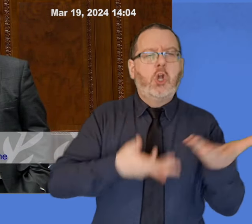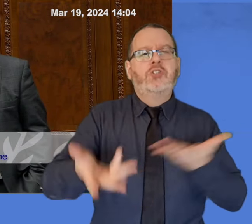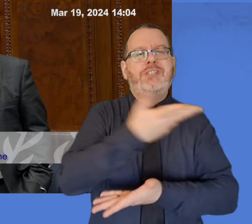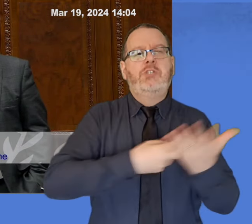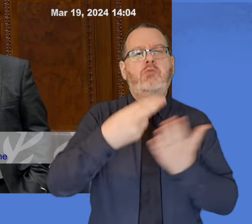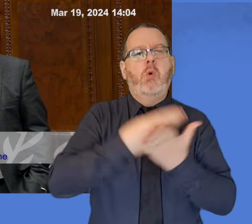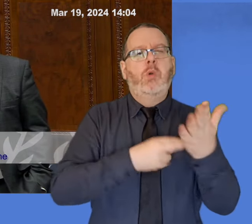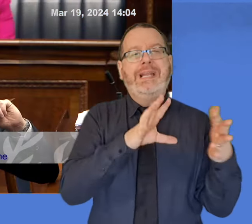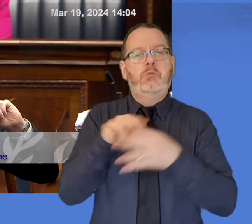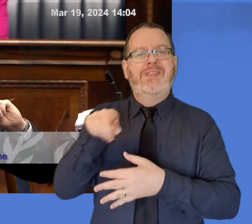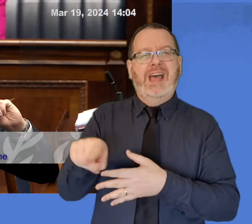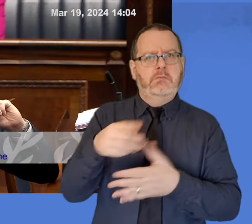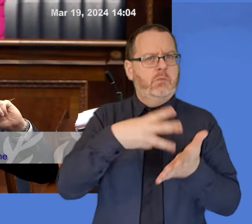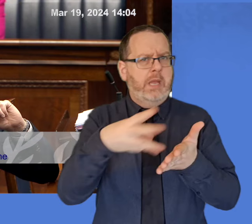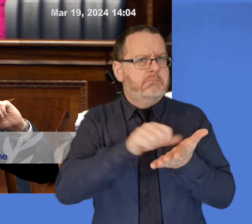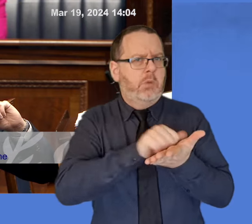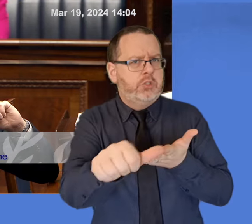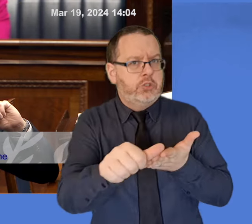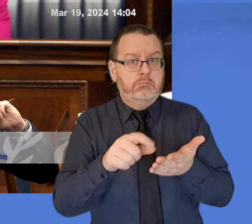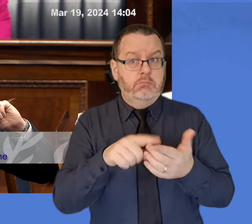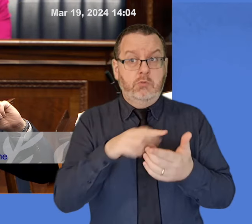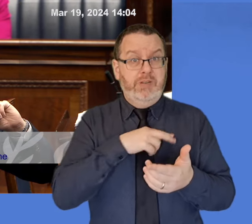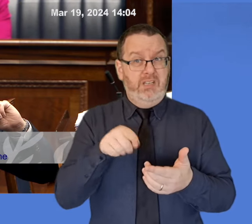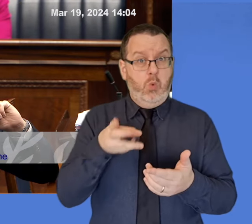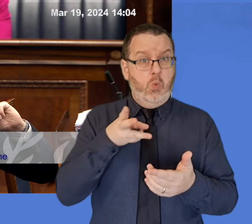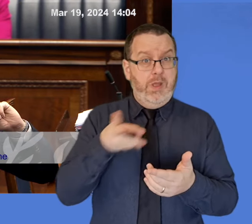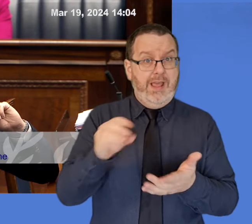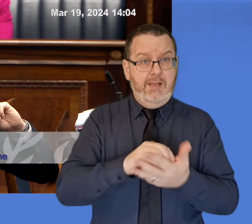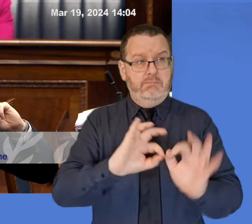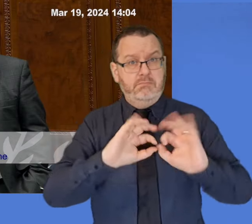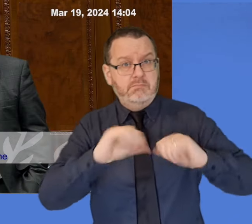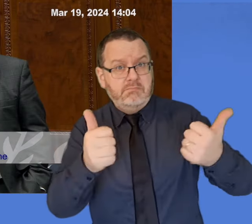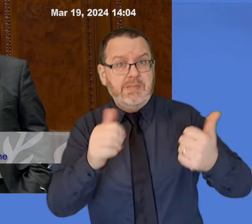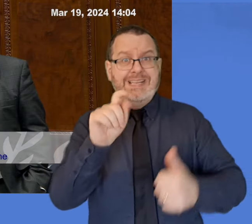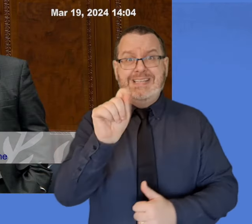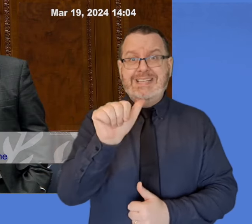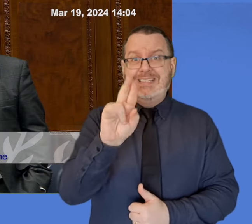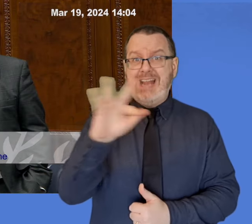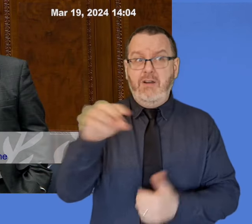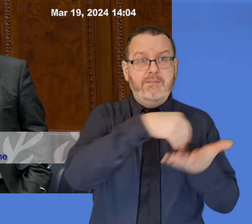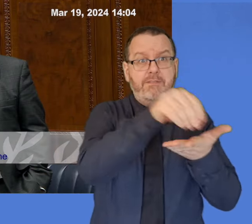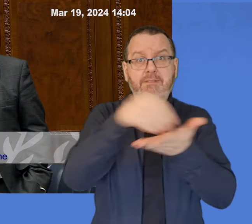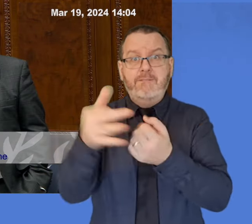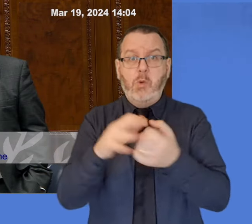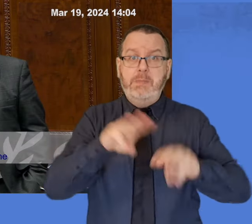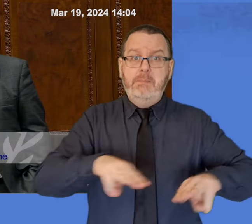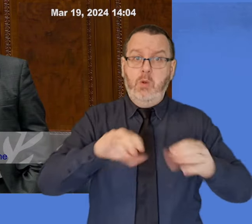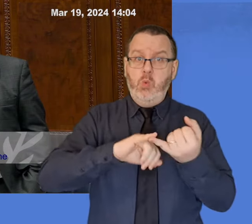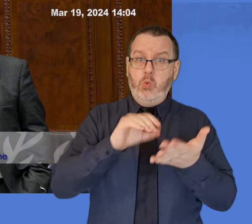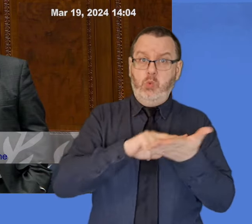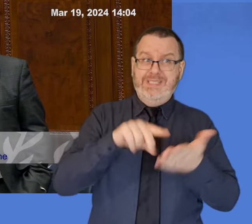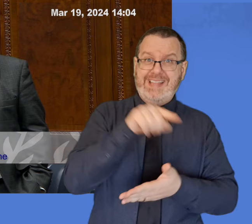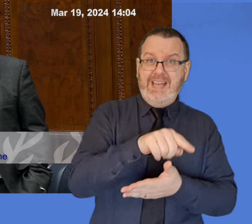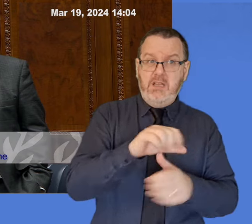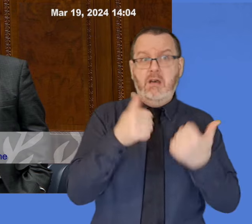report? And is there any hope of a realistic tariff for the users comparable to what exists elsewhere, or are